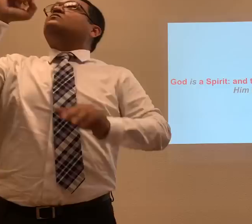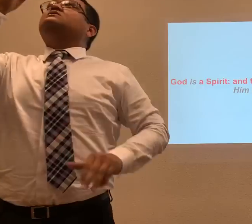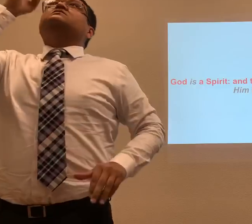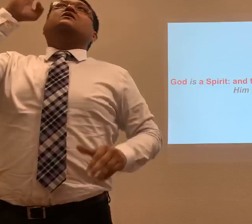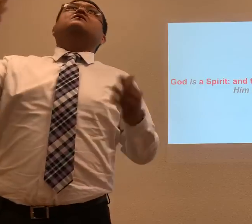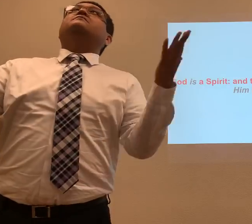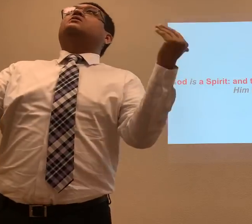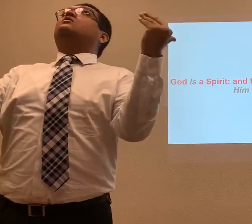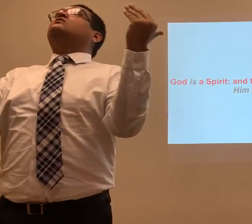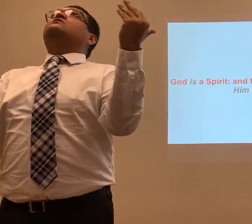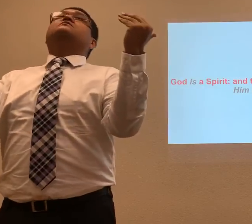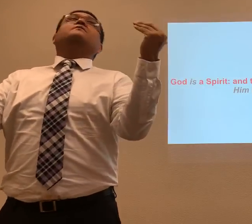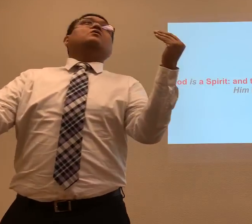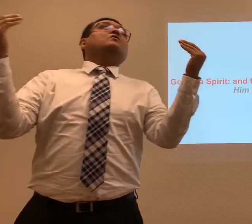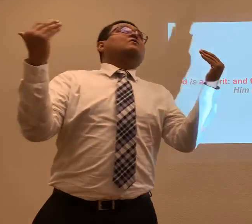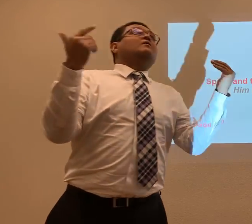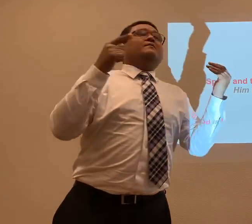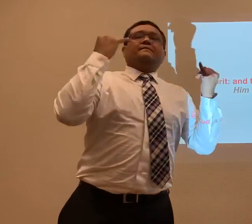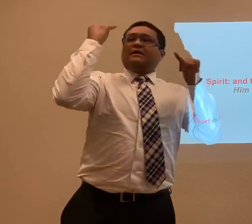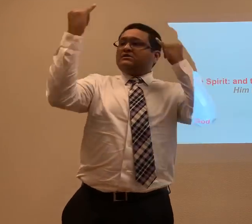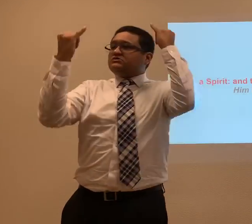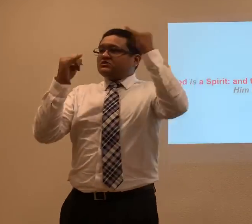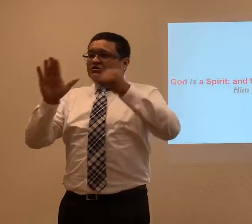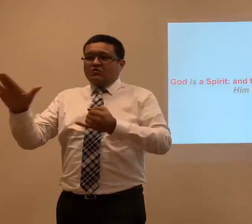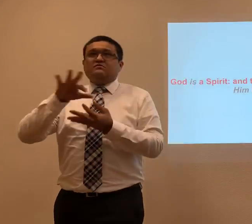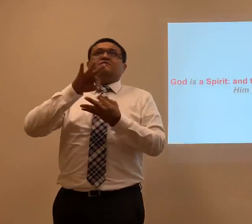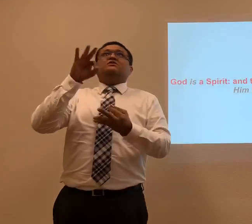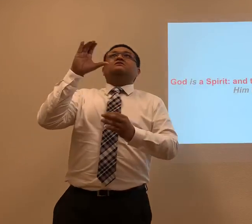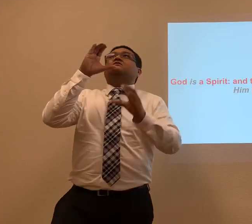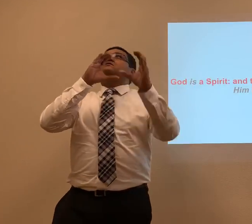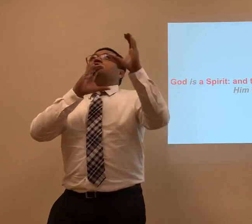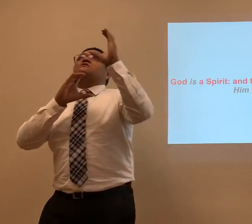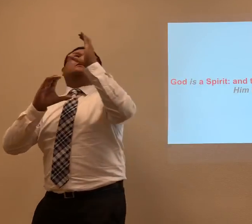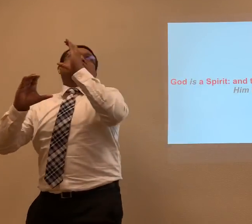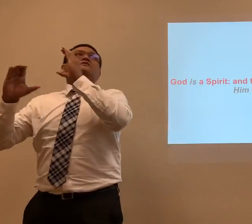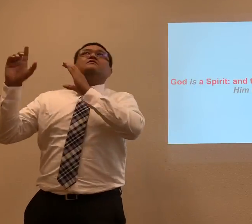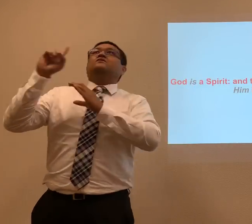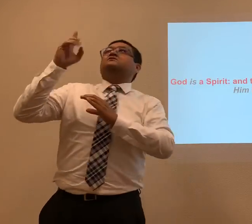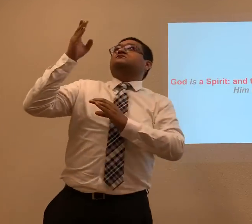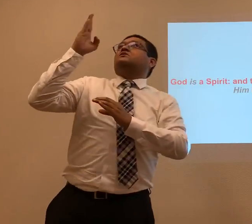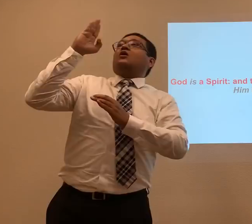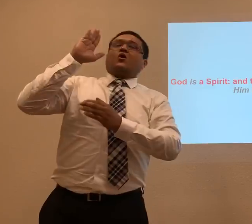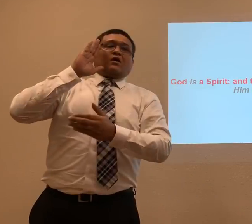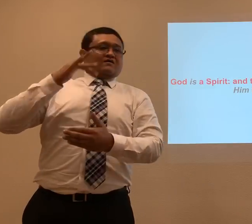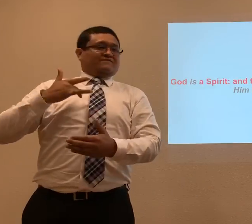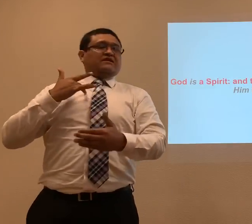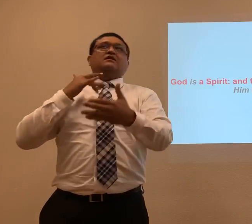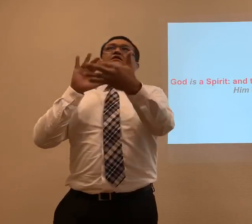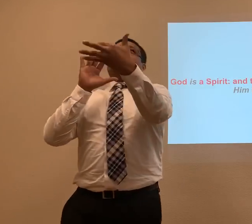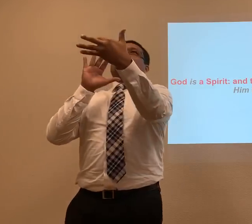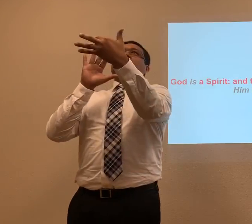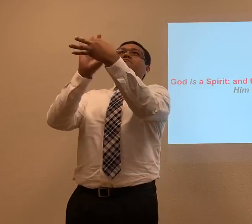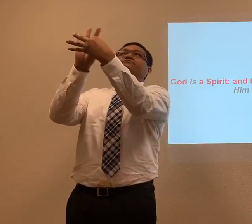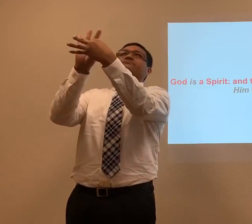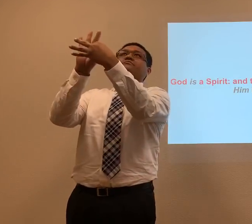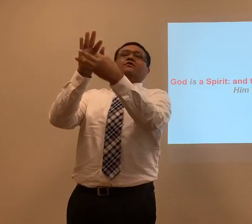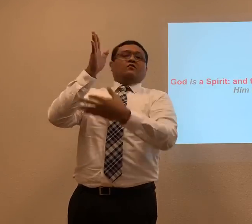have a spirit and you have a soul. One day, you're going to meet God. So right now, you feel like you're trying